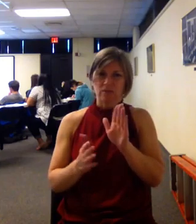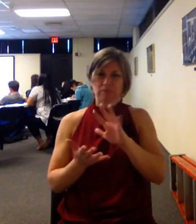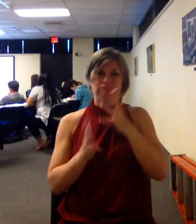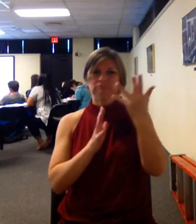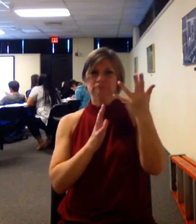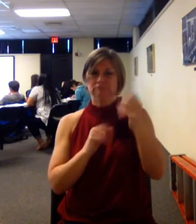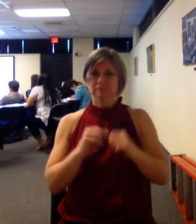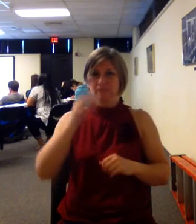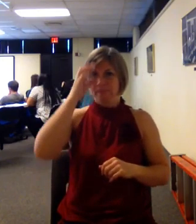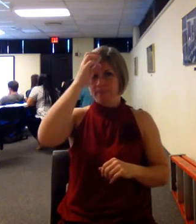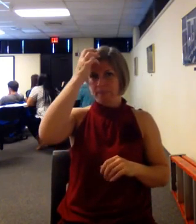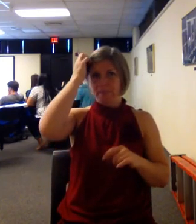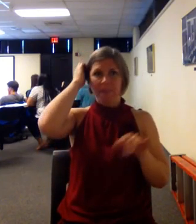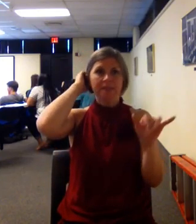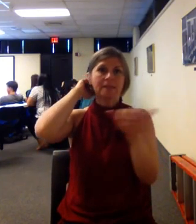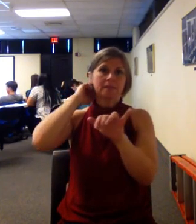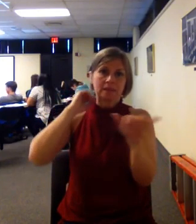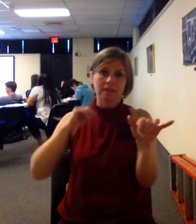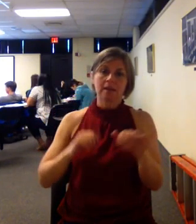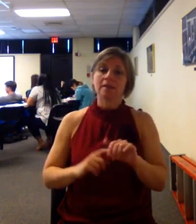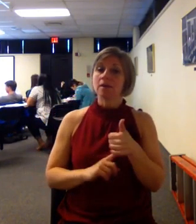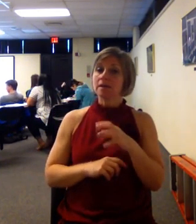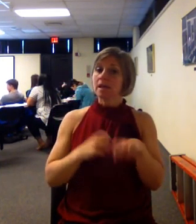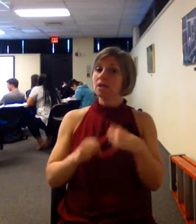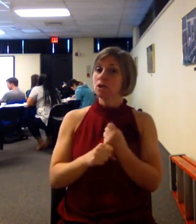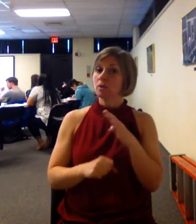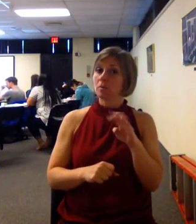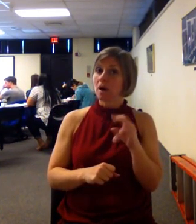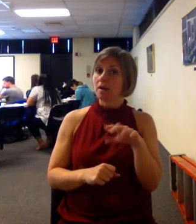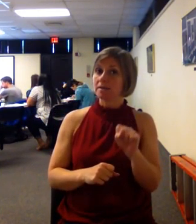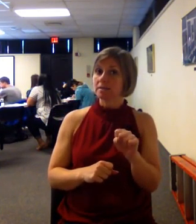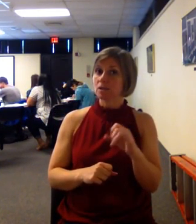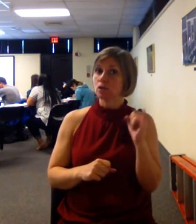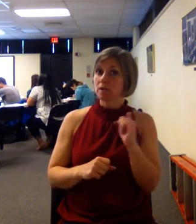off. They're 10-year bonds. They're paying interest annually, so 10N.